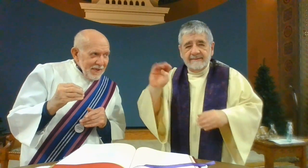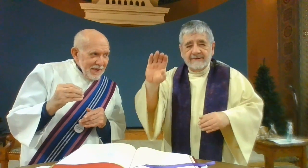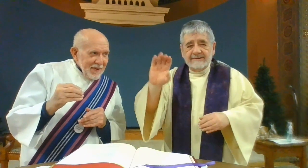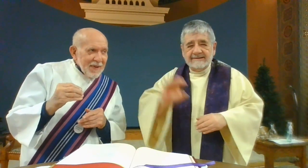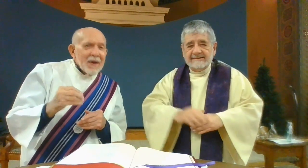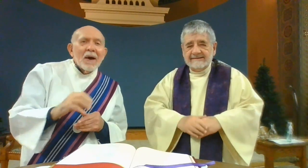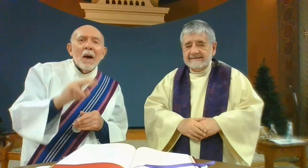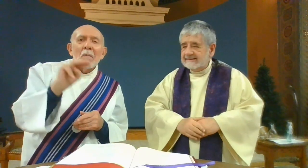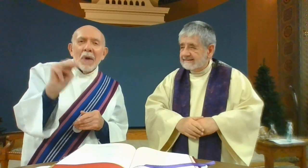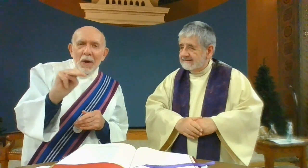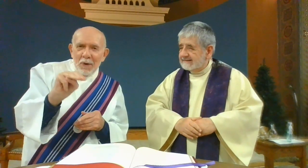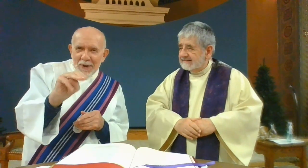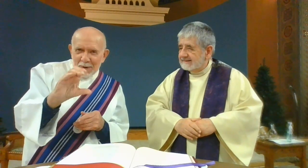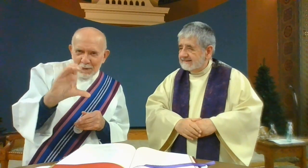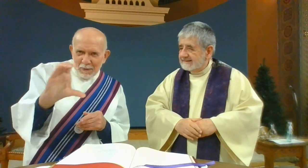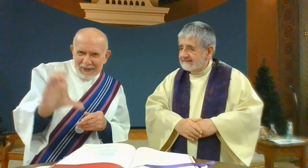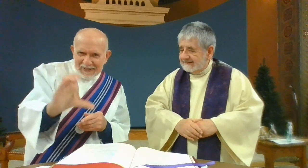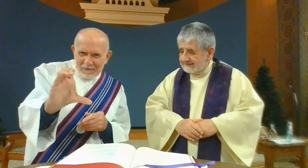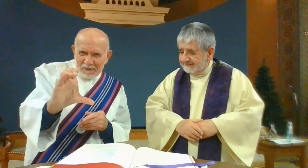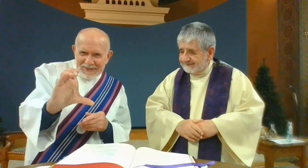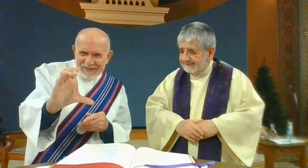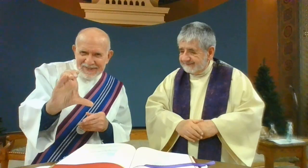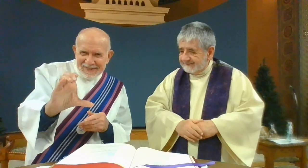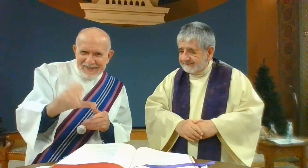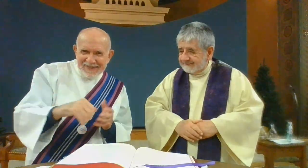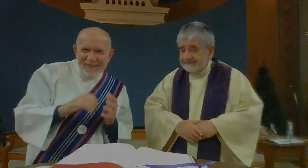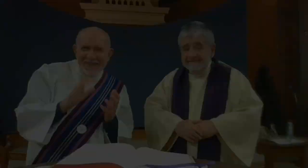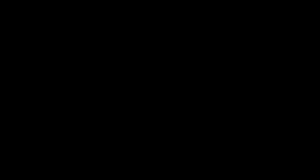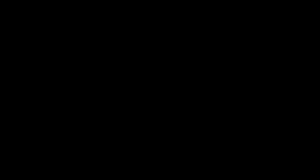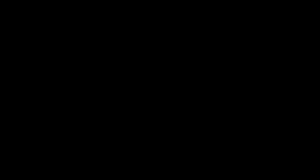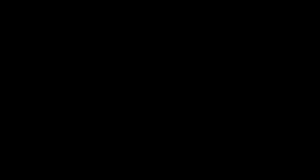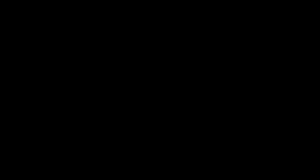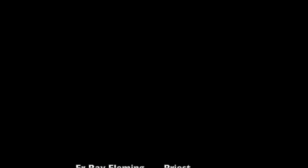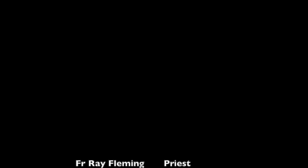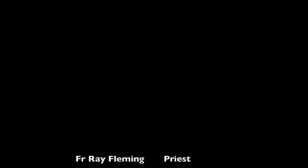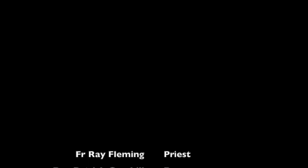Merry Christmas Merry Christmas and A and a and